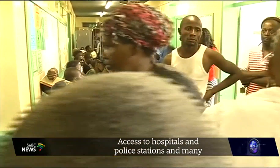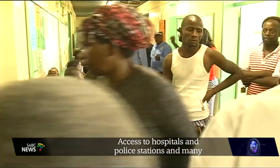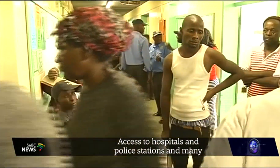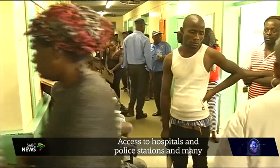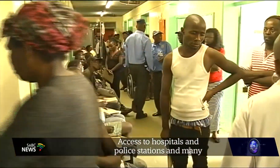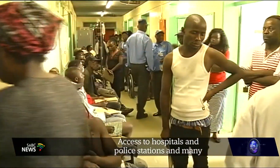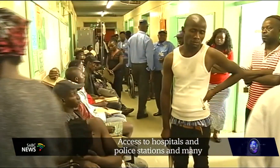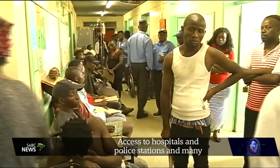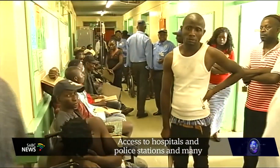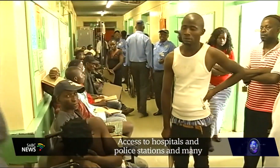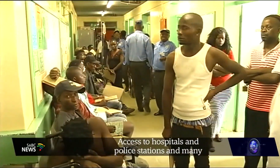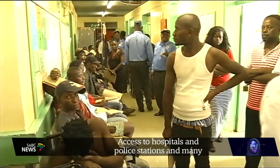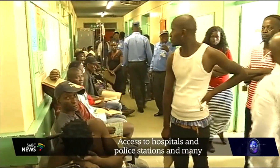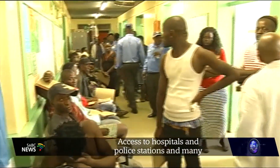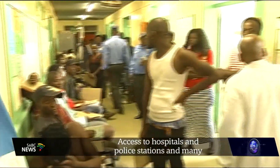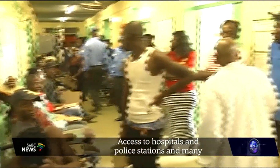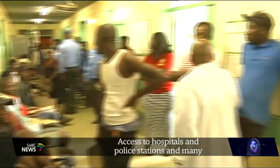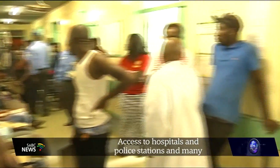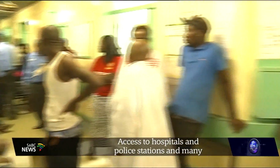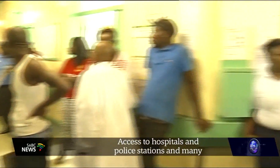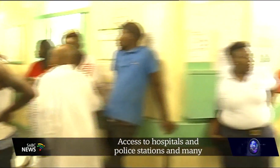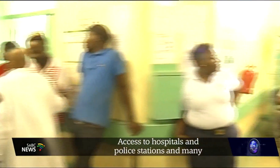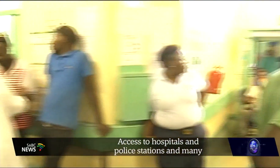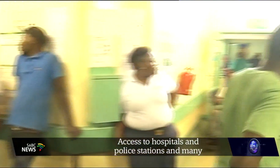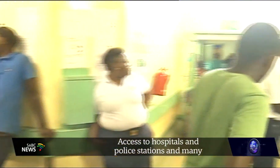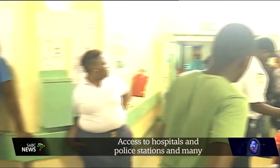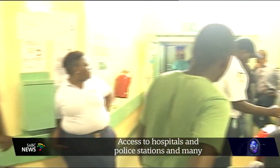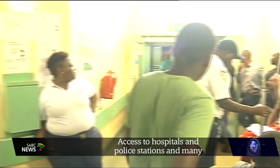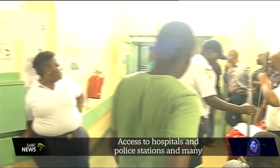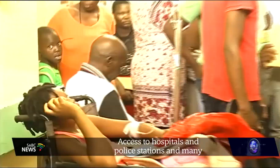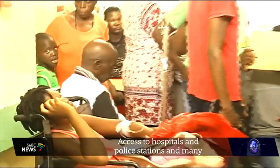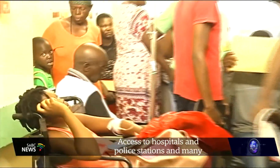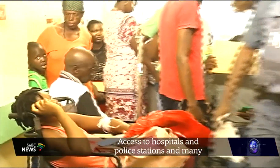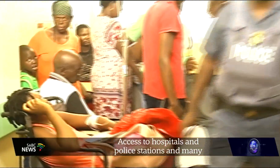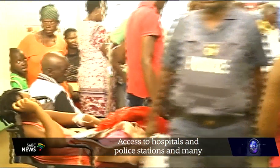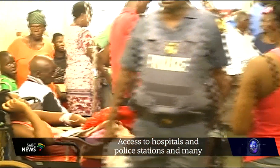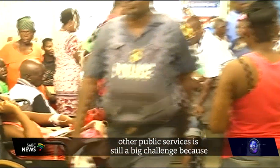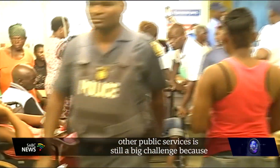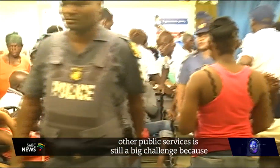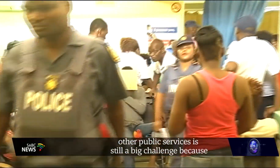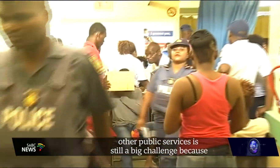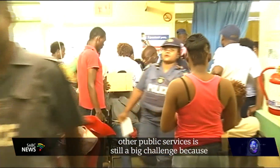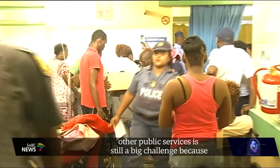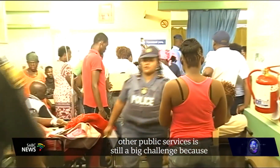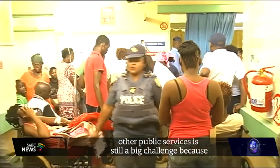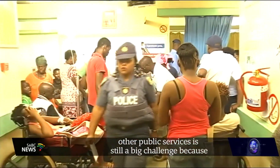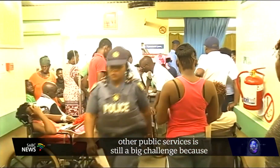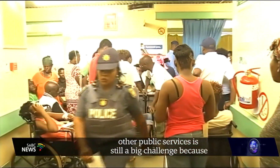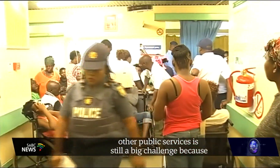ngata dibakeng tse kang dipetlele, diteishene tsa sepolesa le dibaka tse ngata tsa setjhaba moo ho